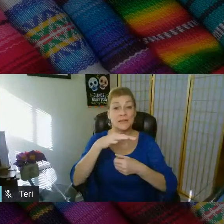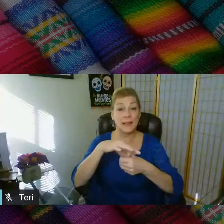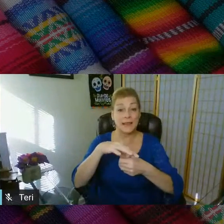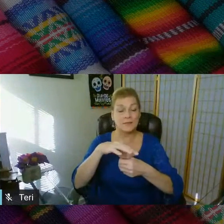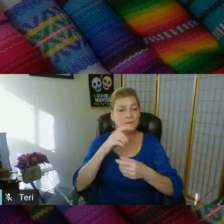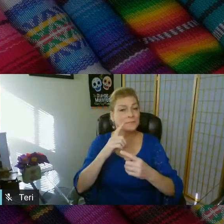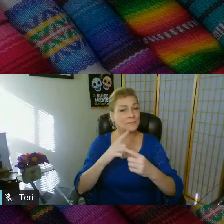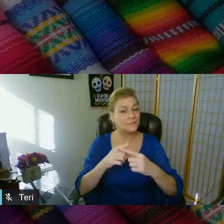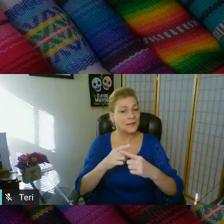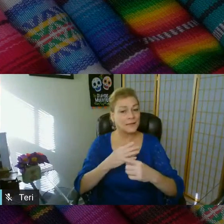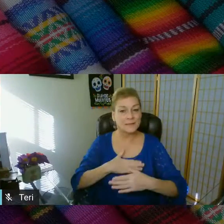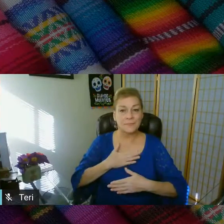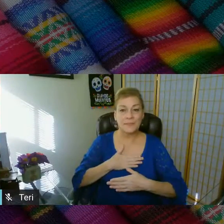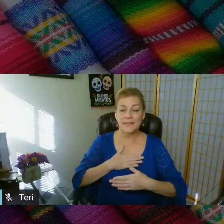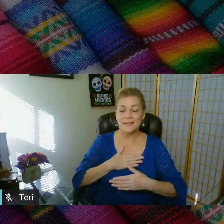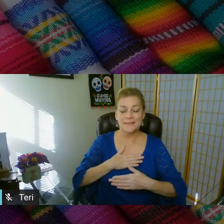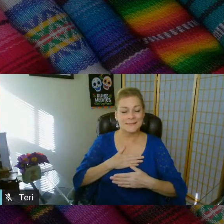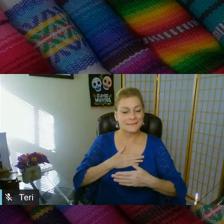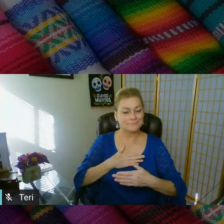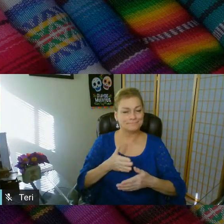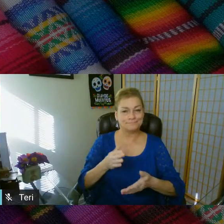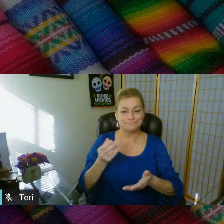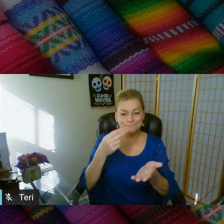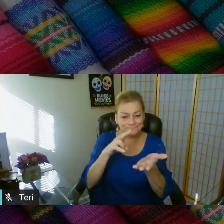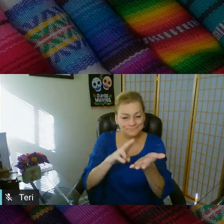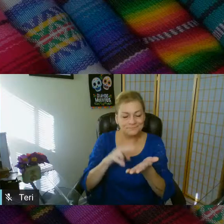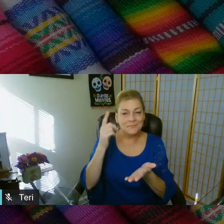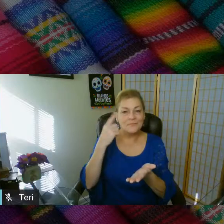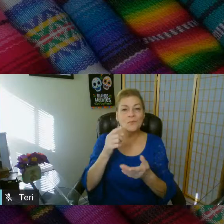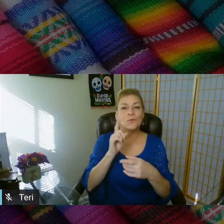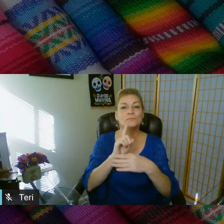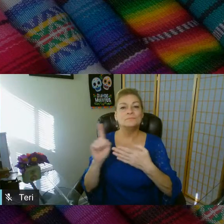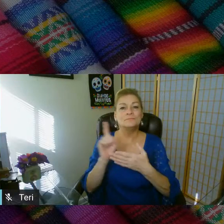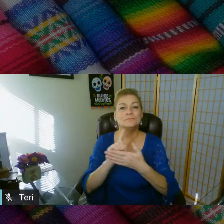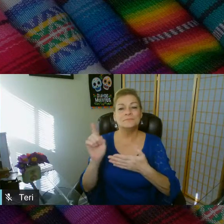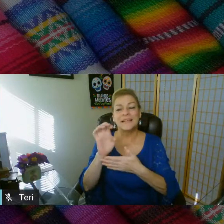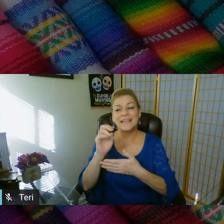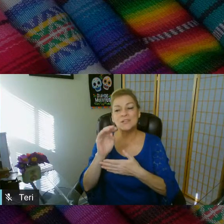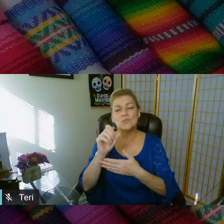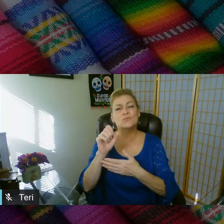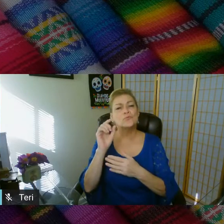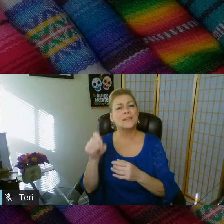our weekly e-news. You can go to our website,